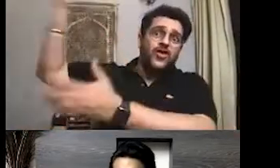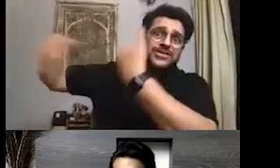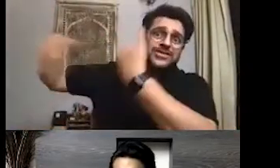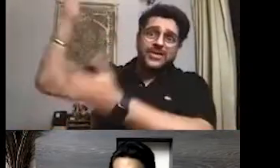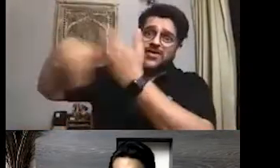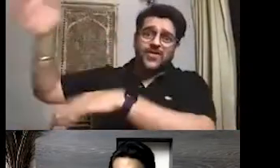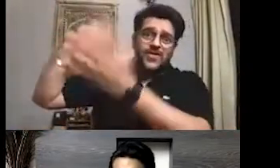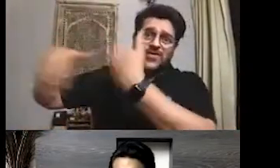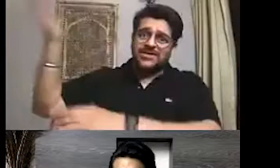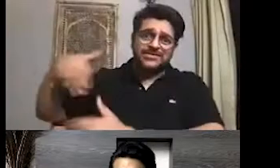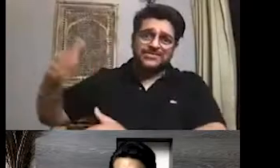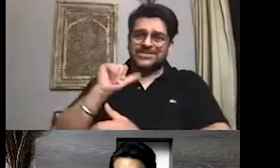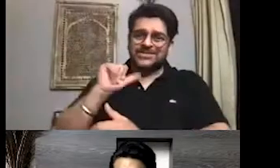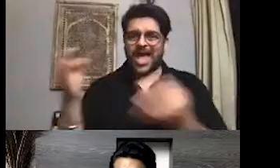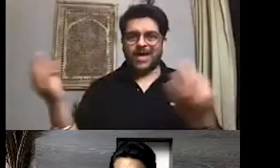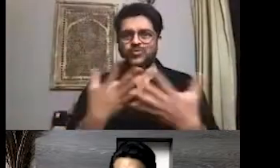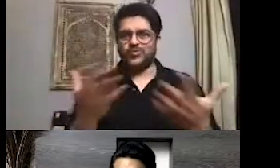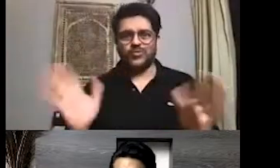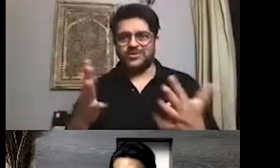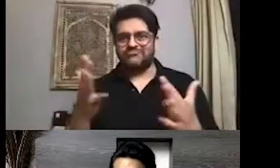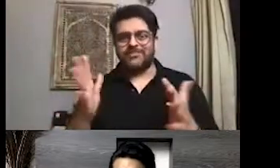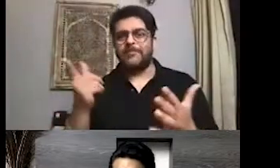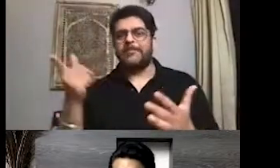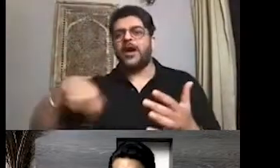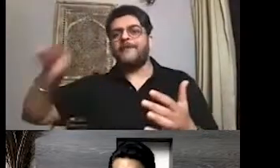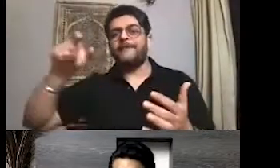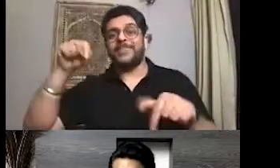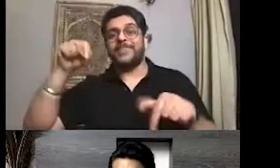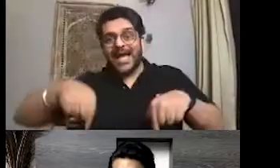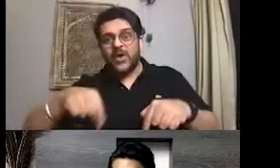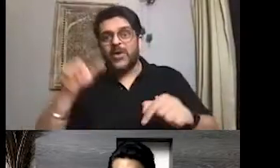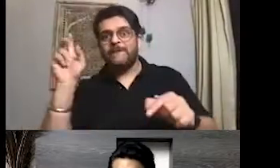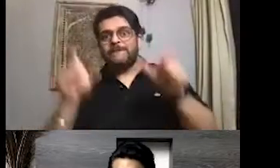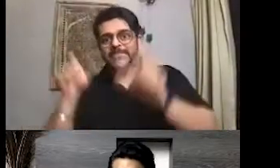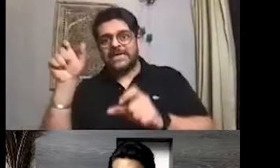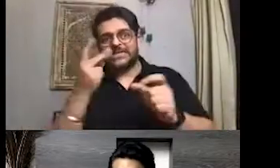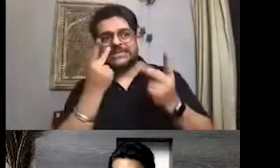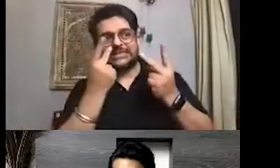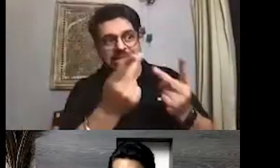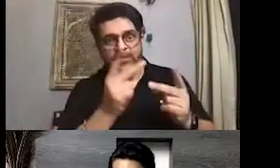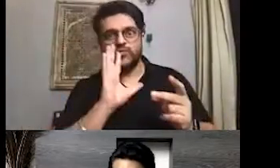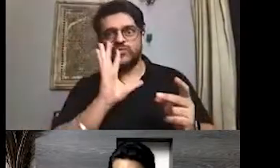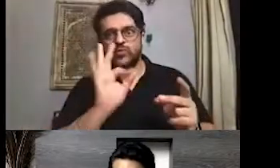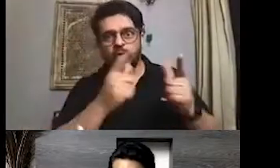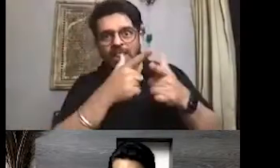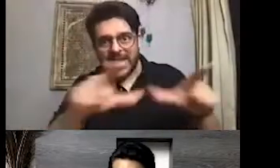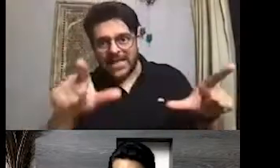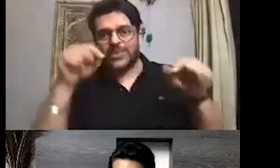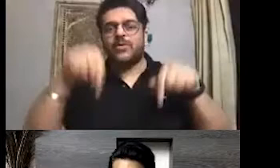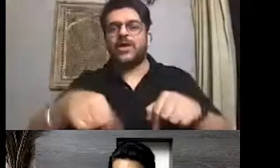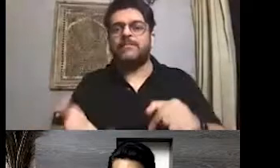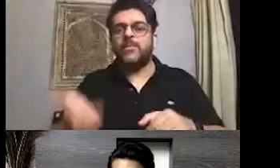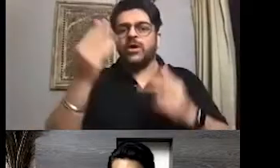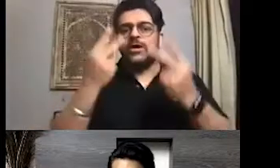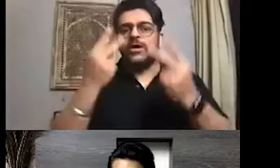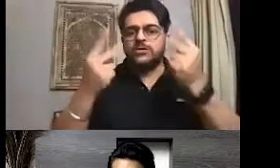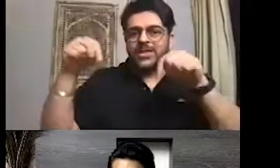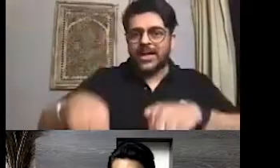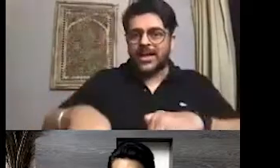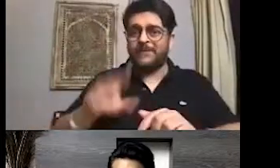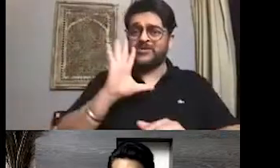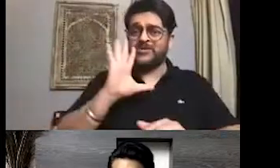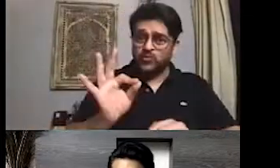So sign language has been invented hundred of years ago. Now people when they